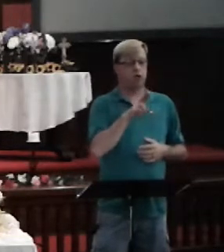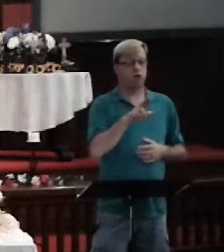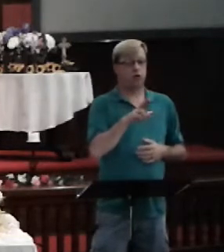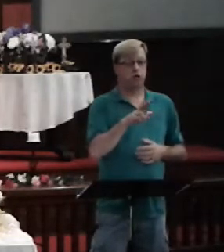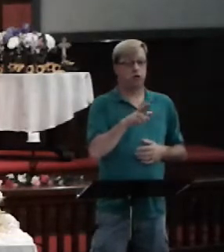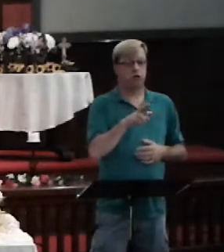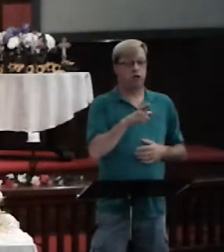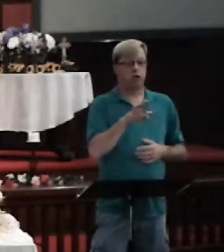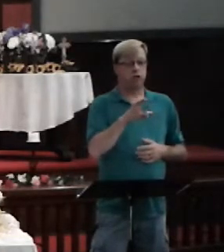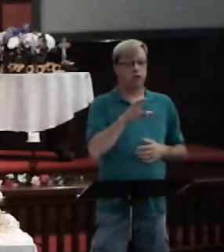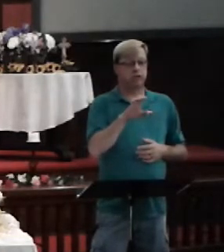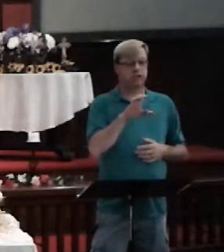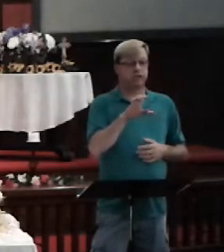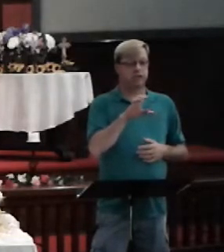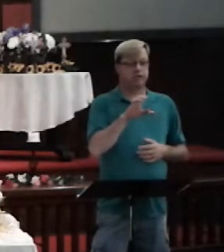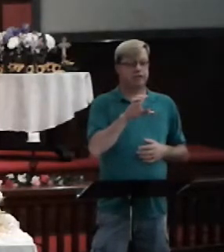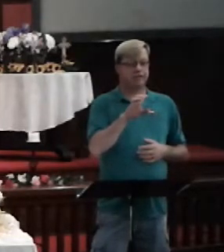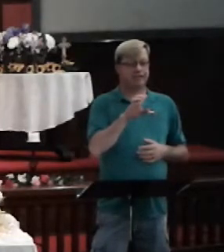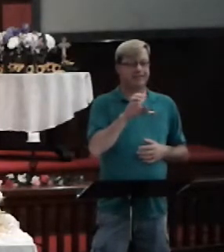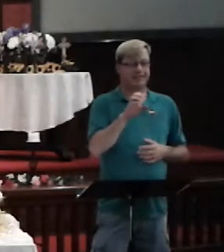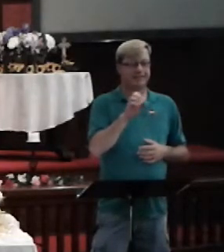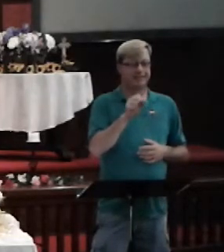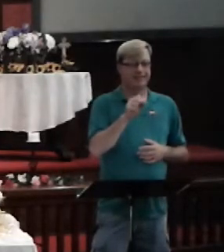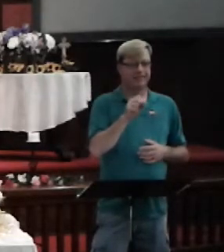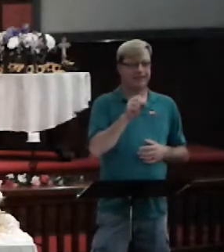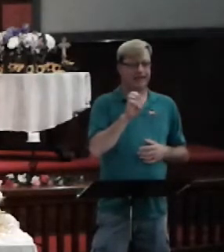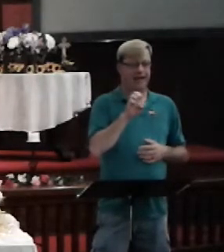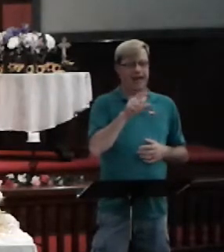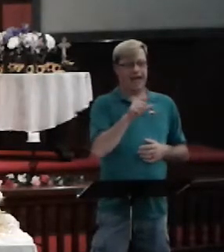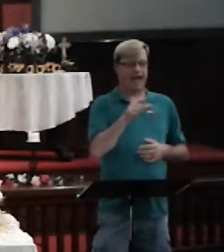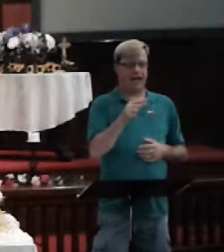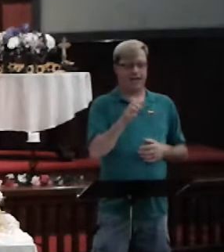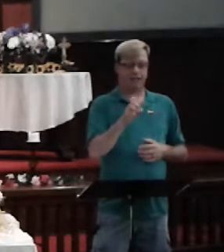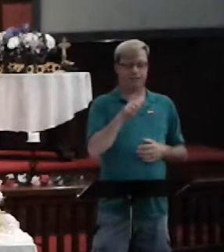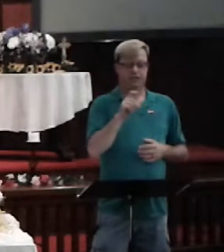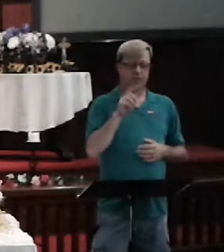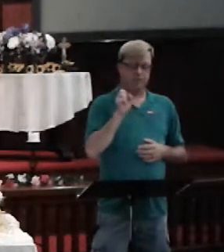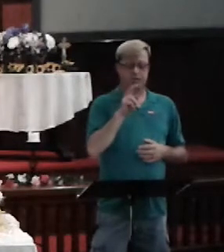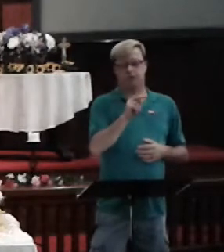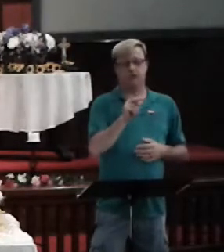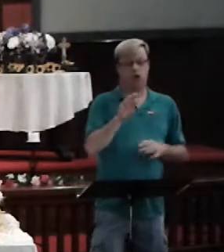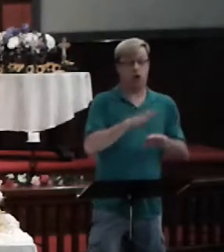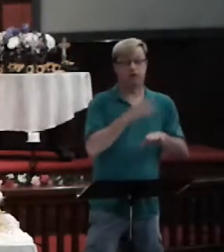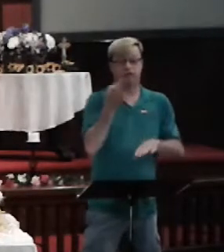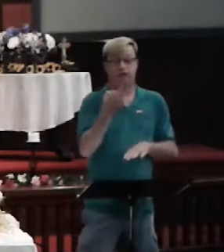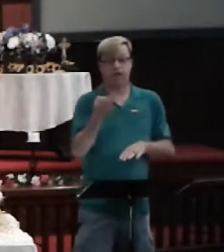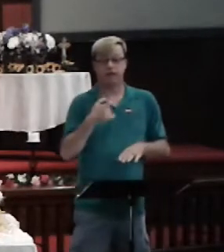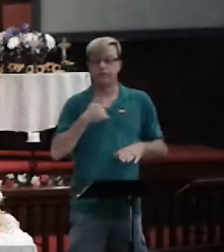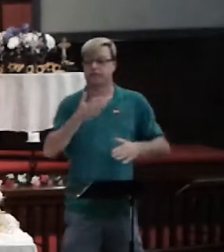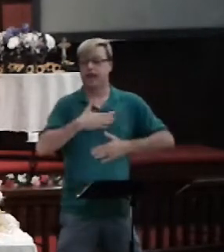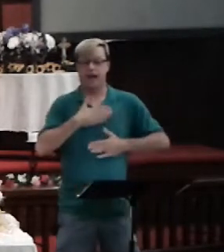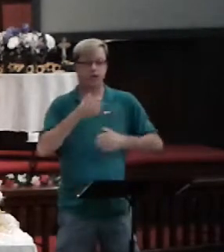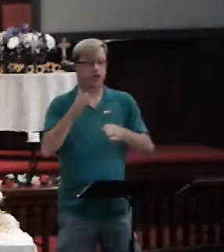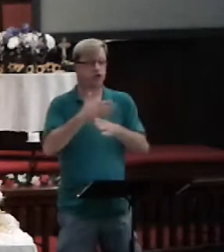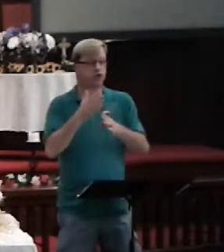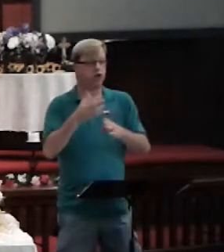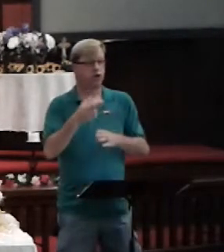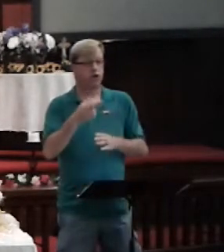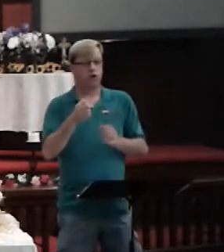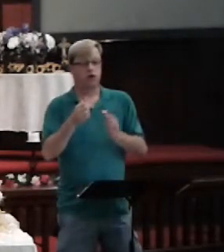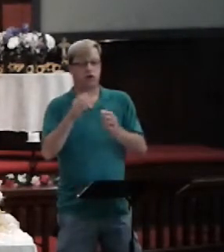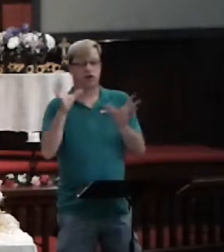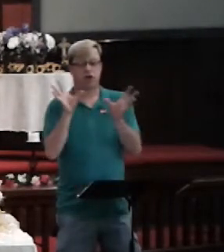Moderator Cecilia Eggleston's sermon on Friday. It was a real blessing to those. I was glad to share a conference with Rhonda